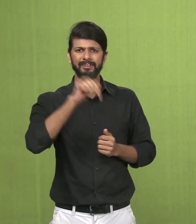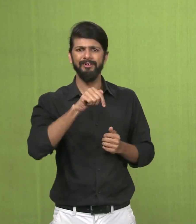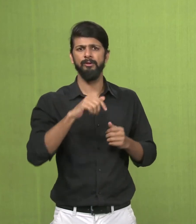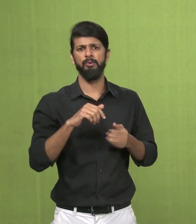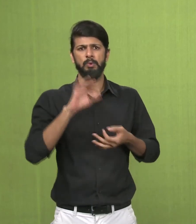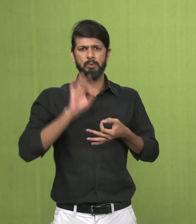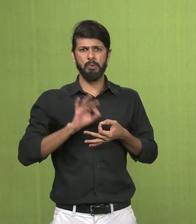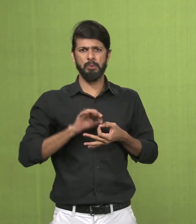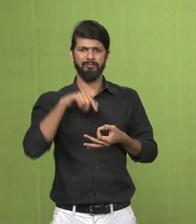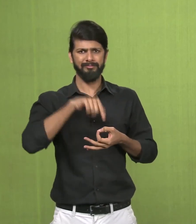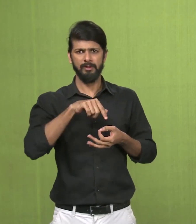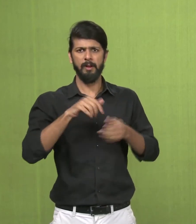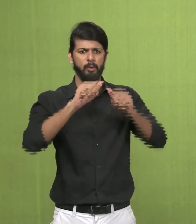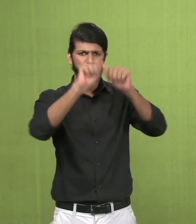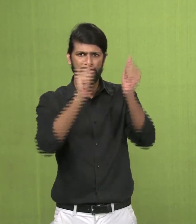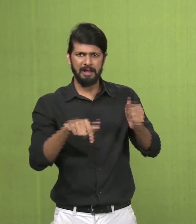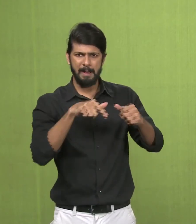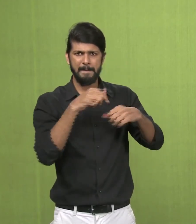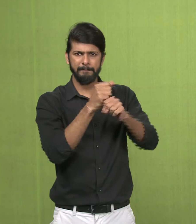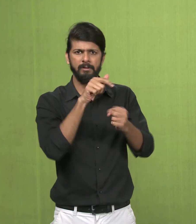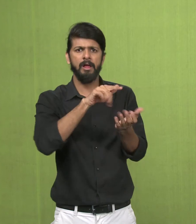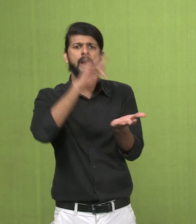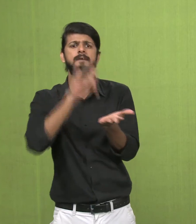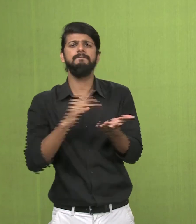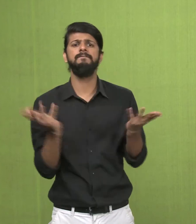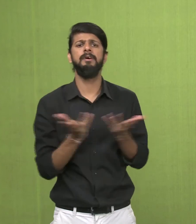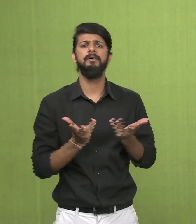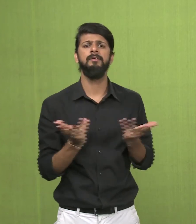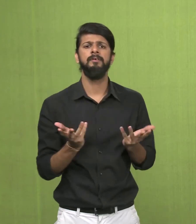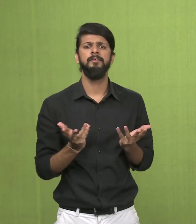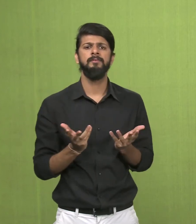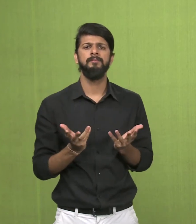Question number 5. Where was Buddha preaching his first sermon?